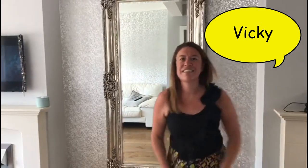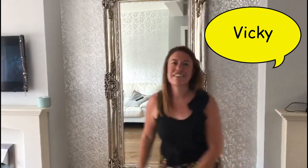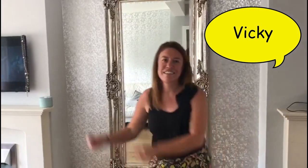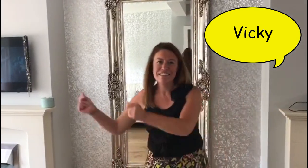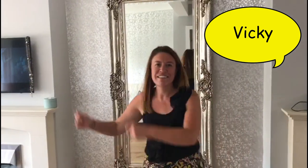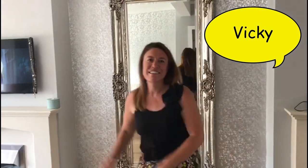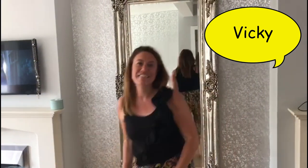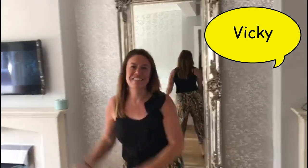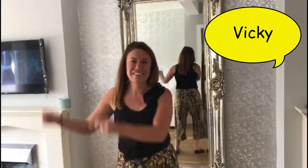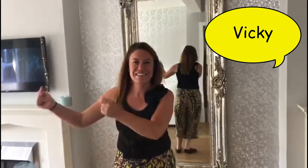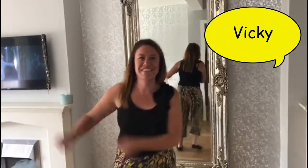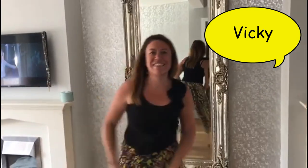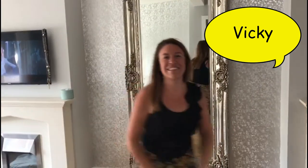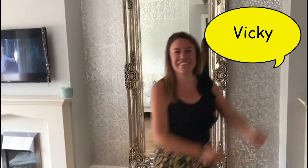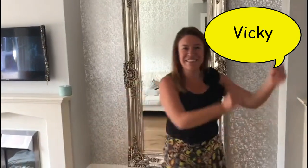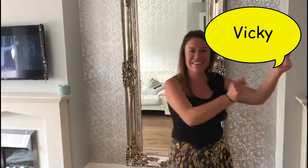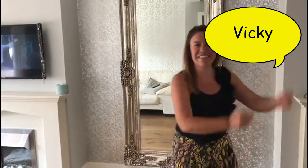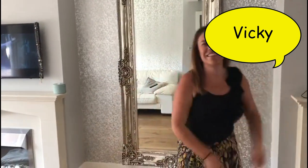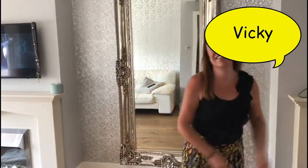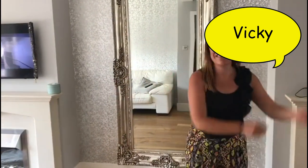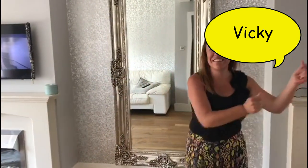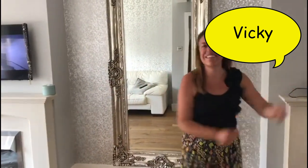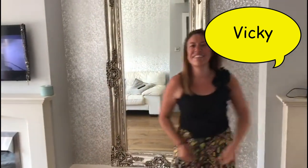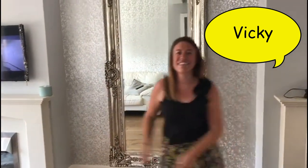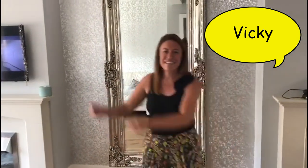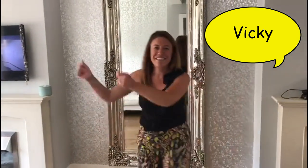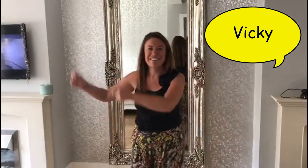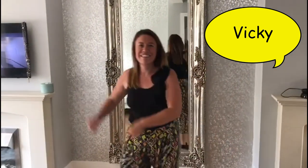I should probably warn you I'll be just fine